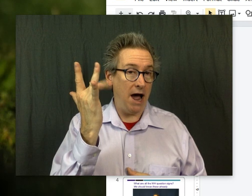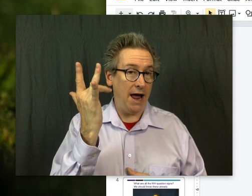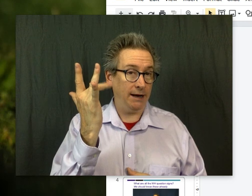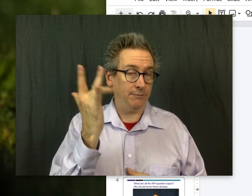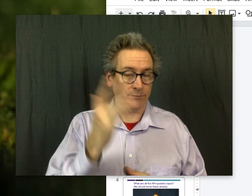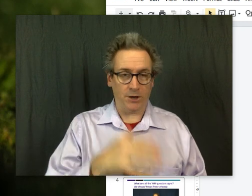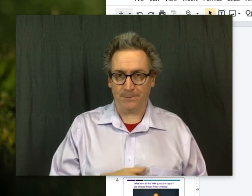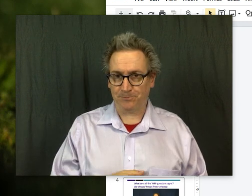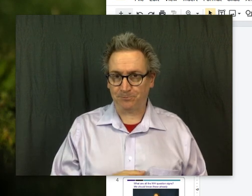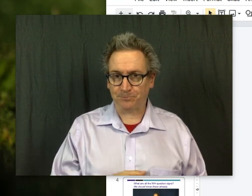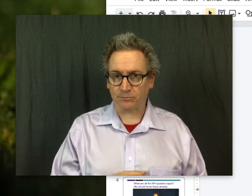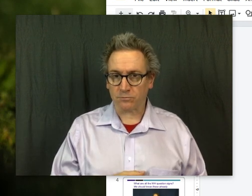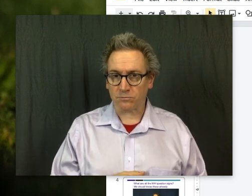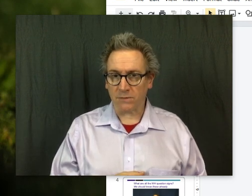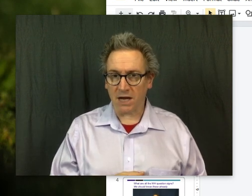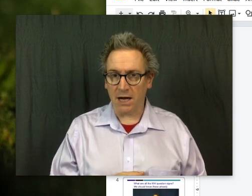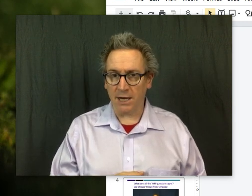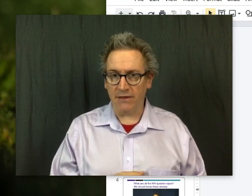why.